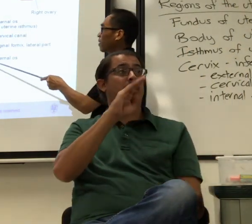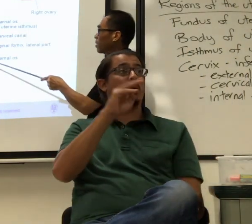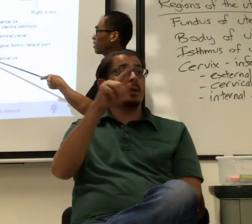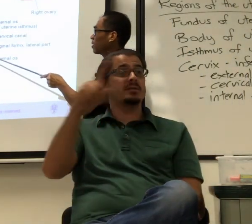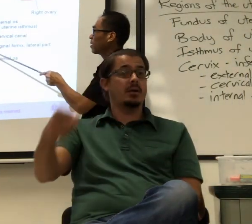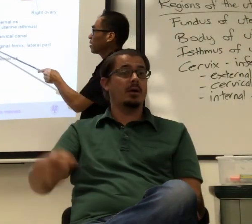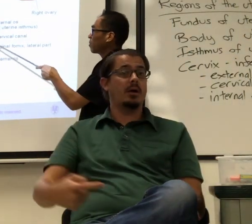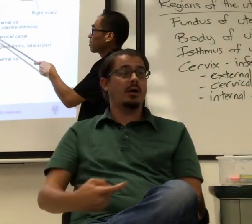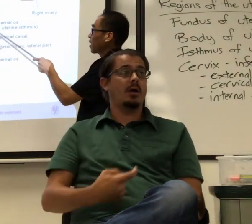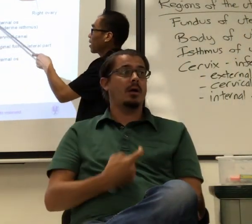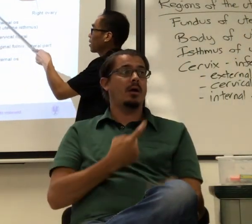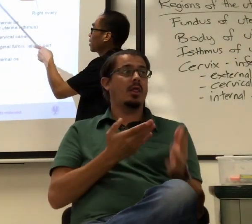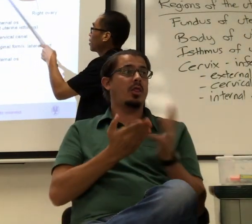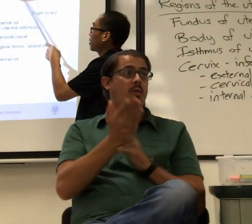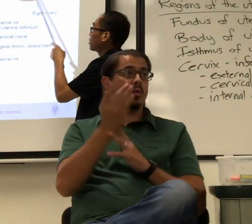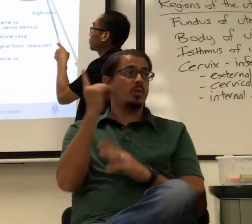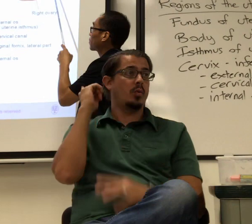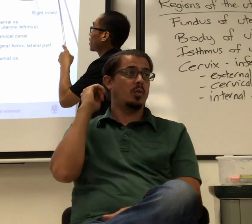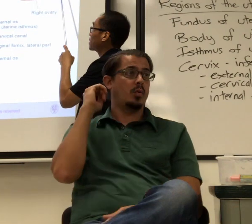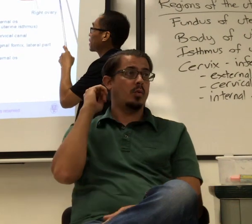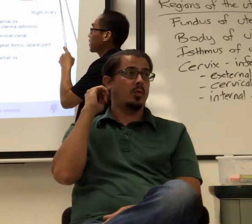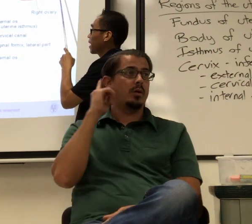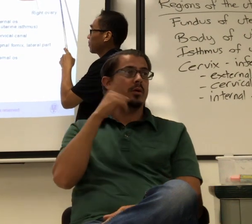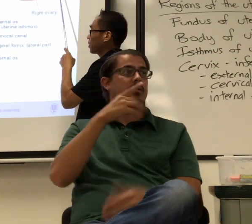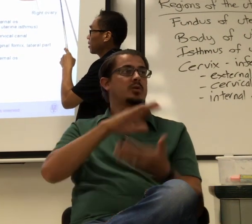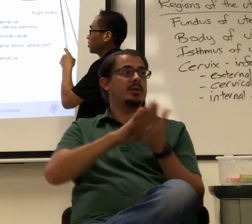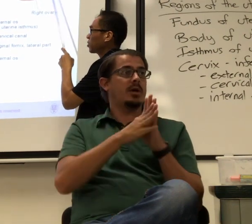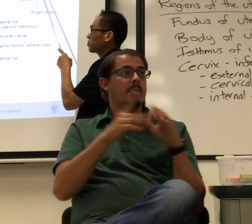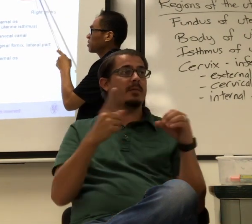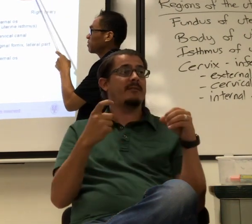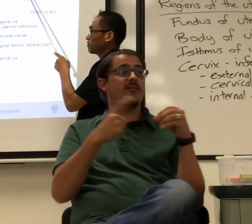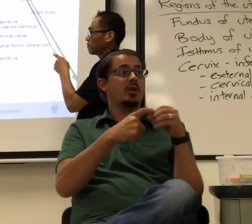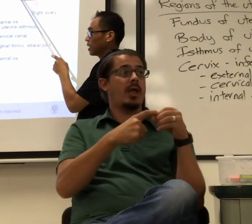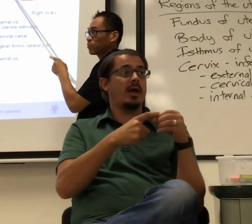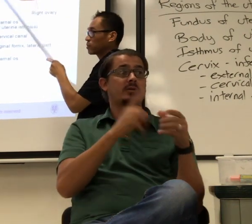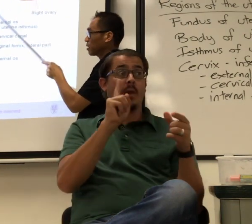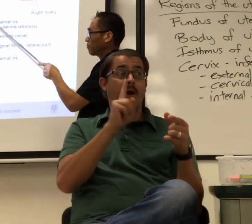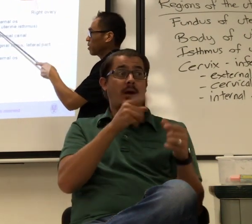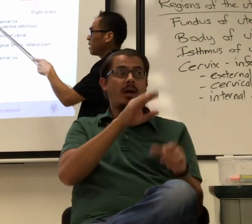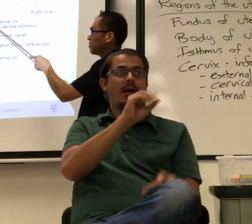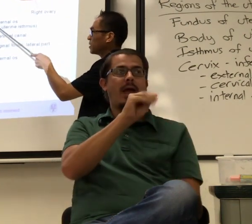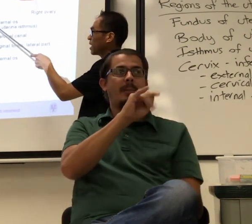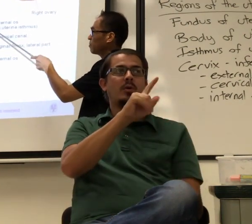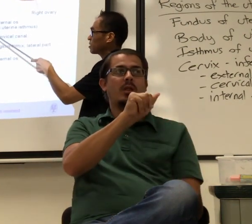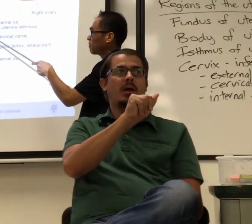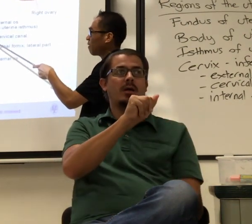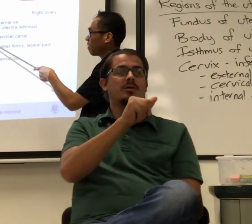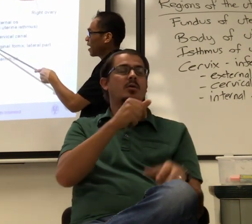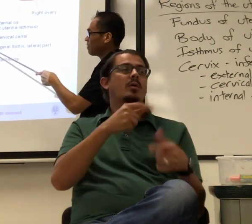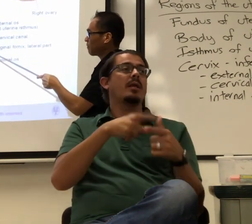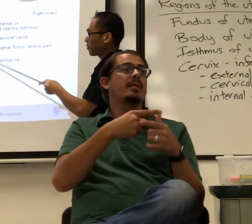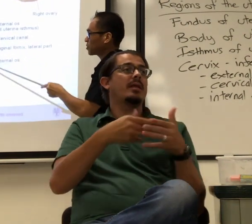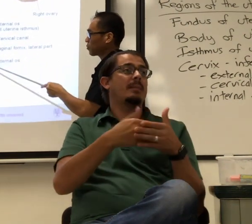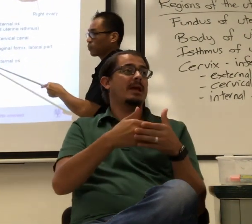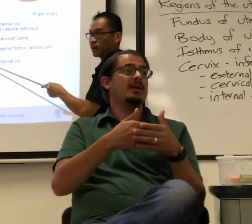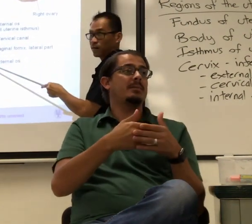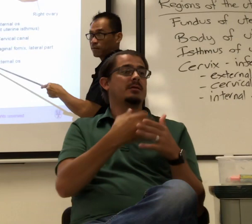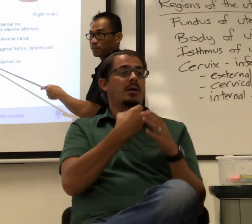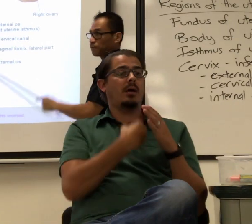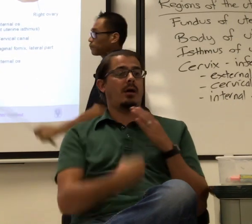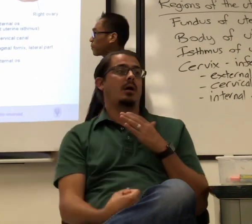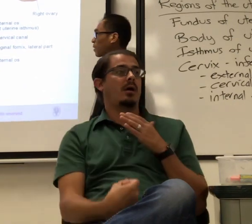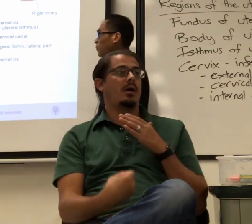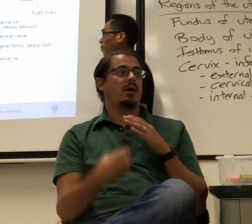there, okay, to fertilize at the ampulla. In terms of labor and delivery, baby's head must fall head first through